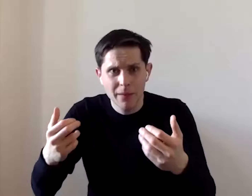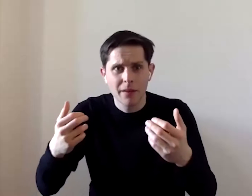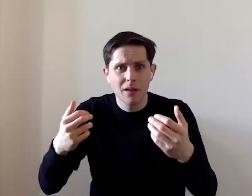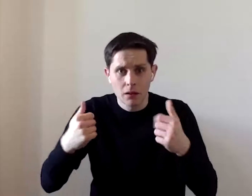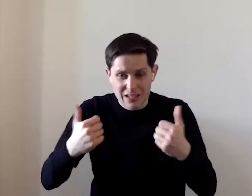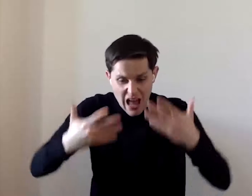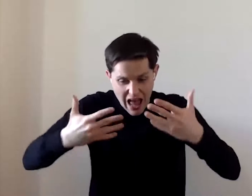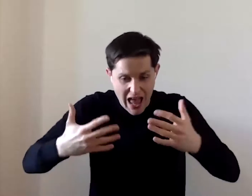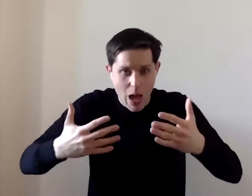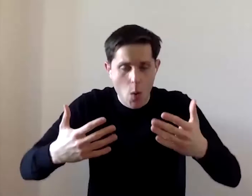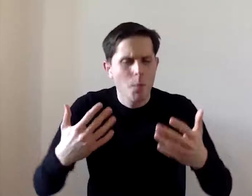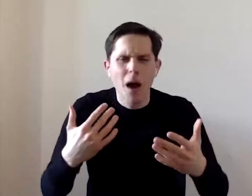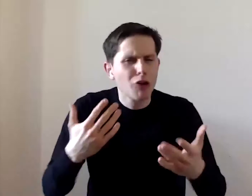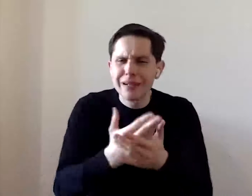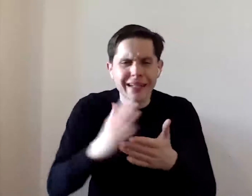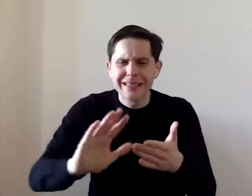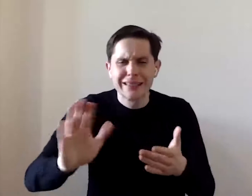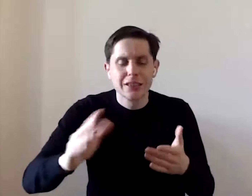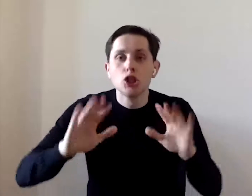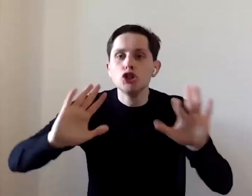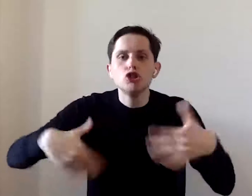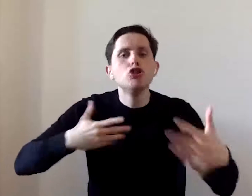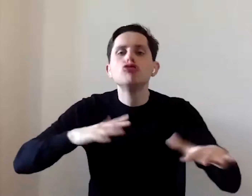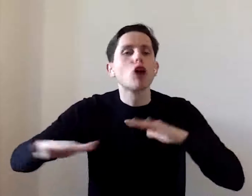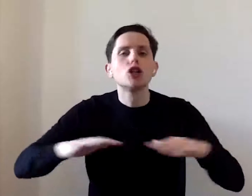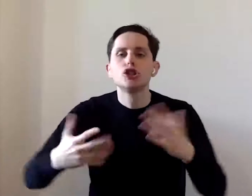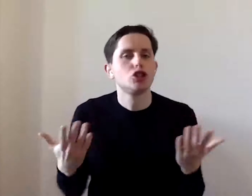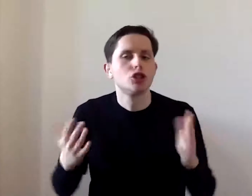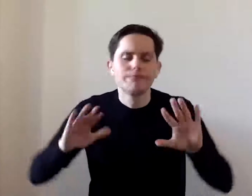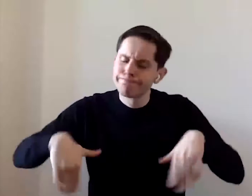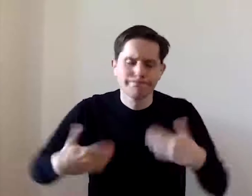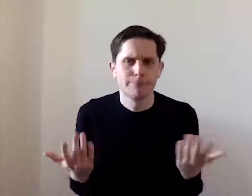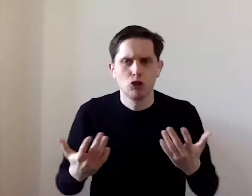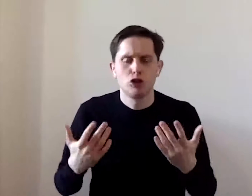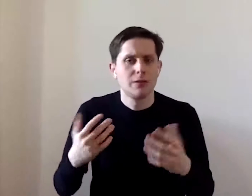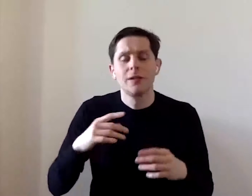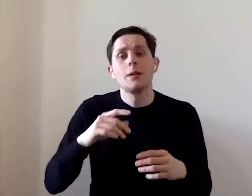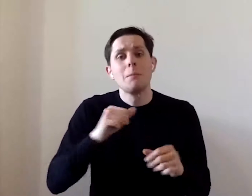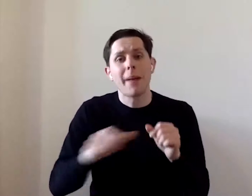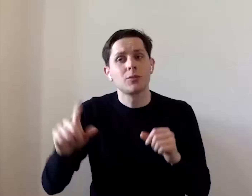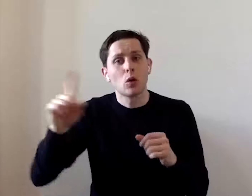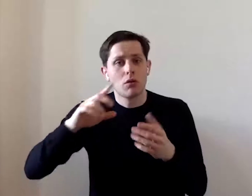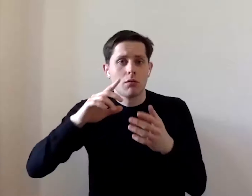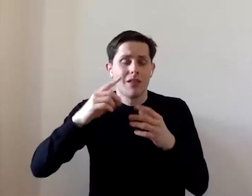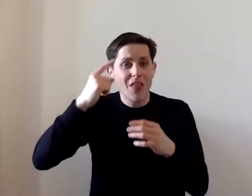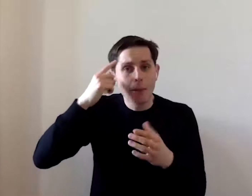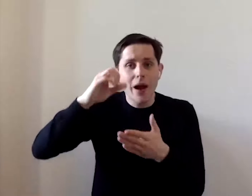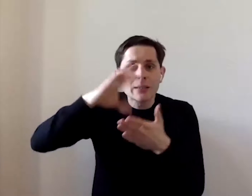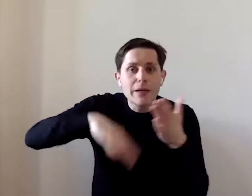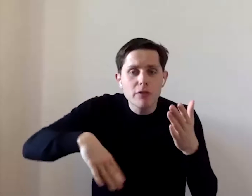it up, people will take that opportunity when what we really need to be doing is valuing the experiences